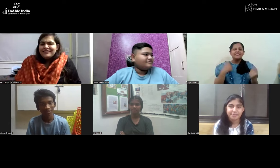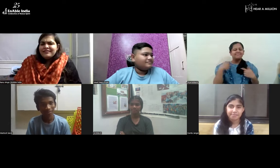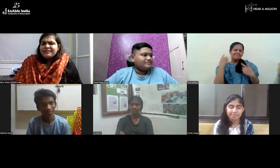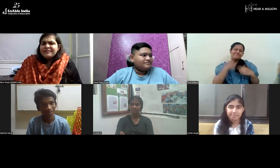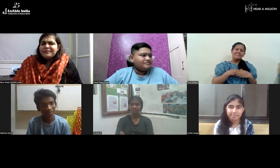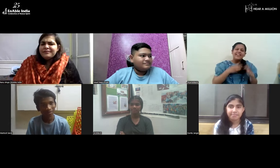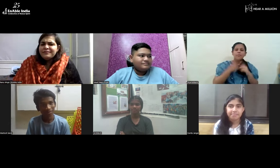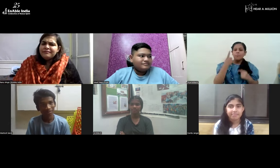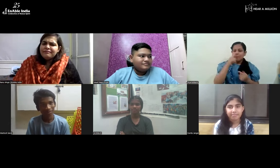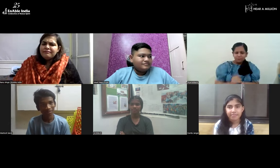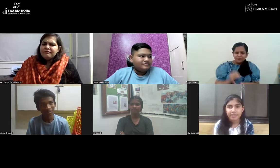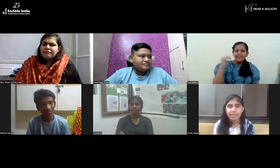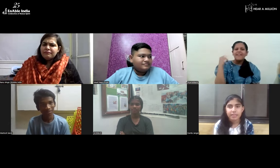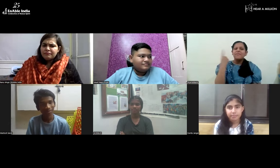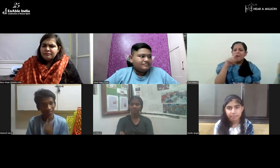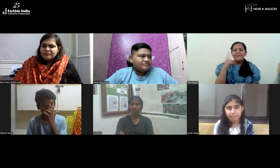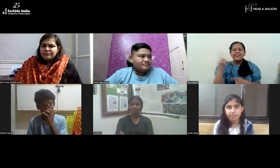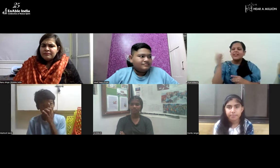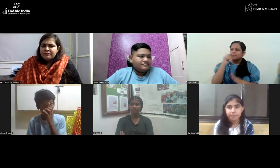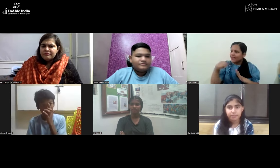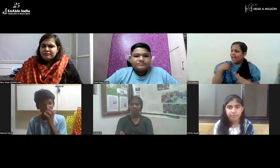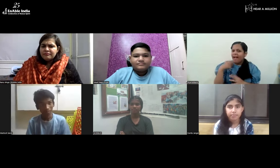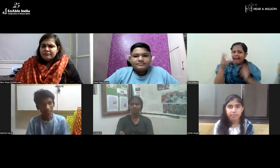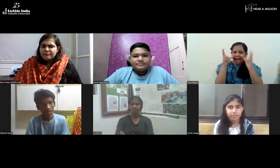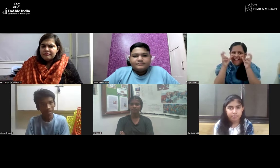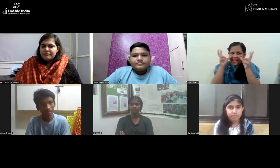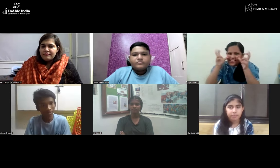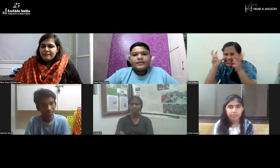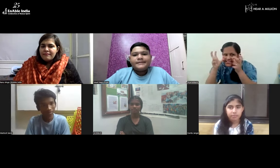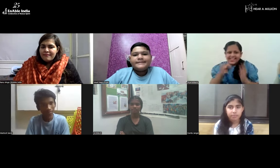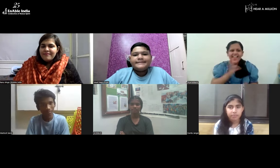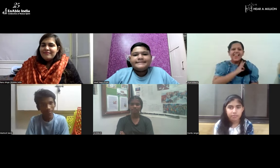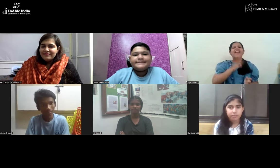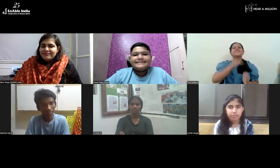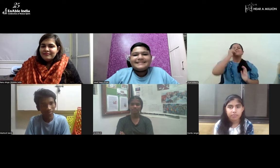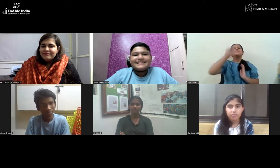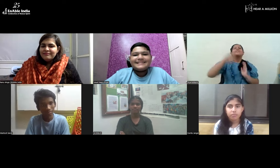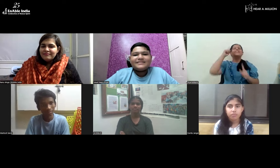activities so that the negatives reduce and you have more positives.